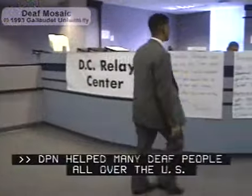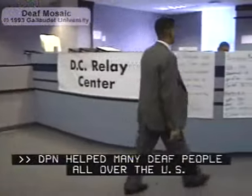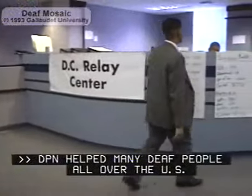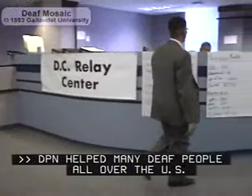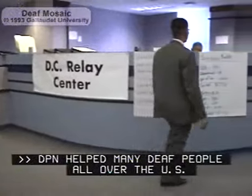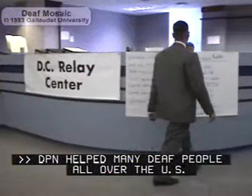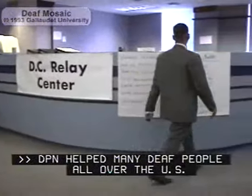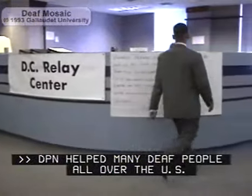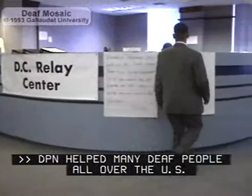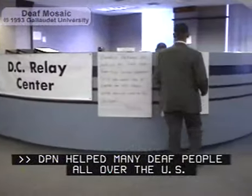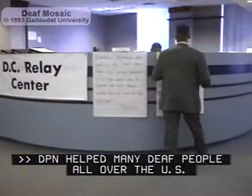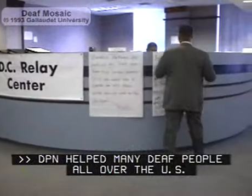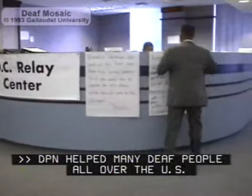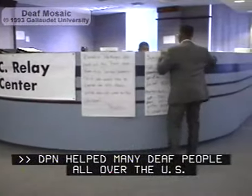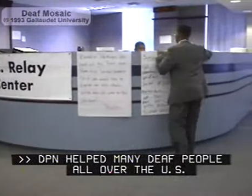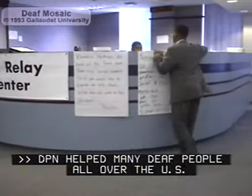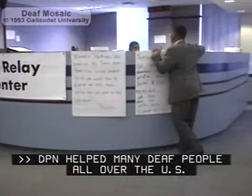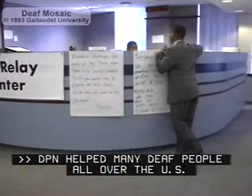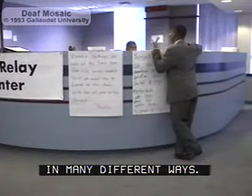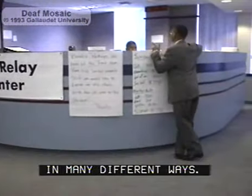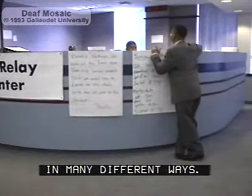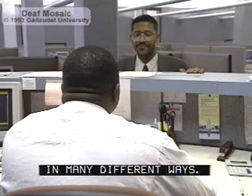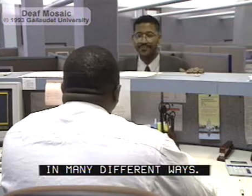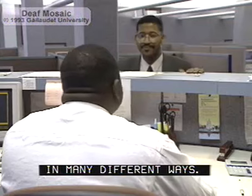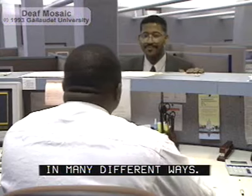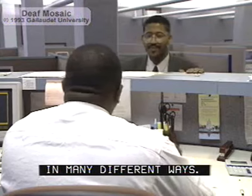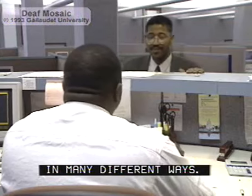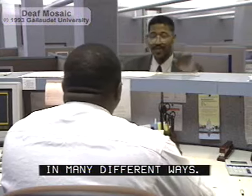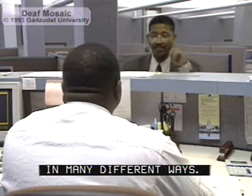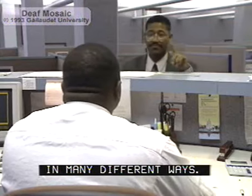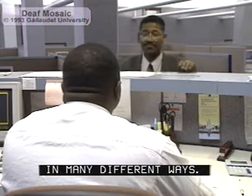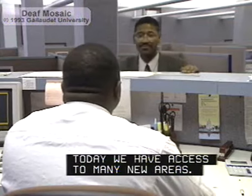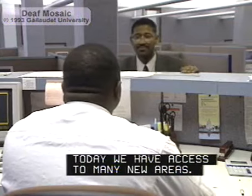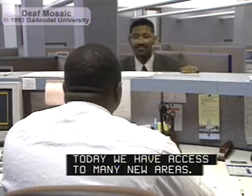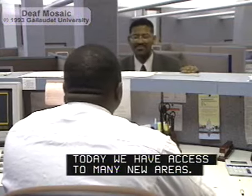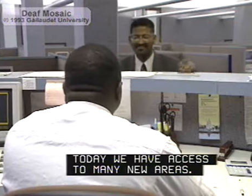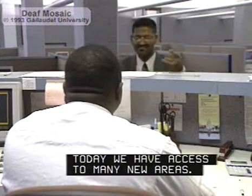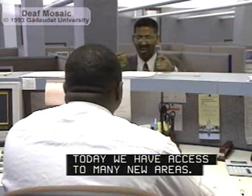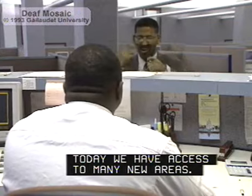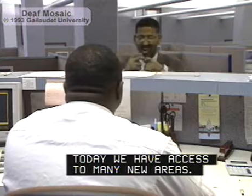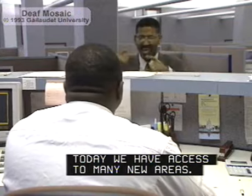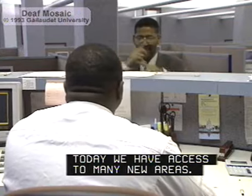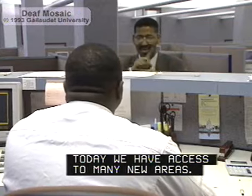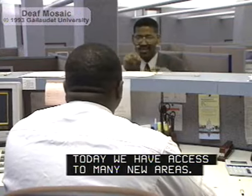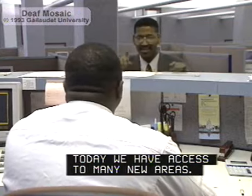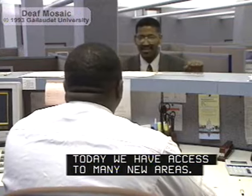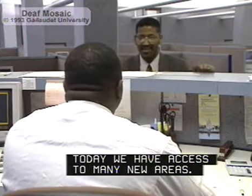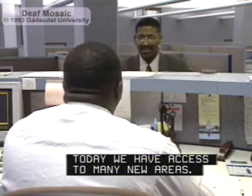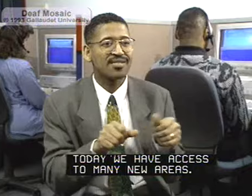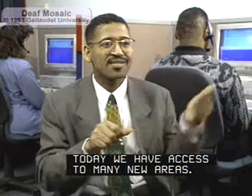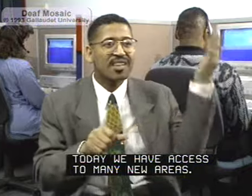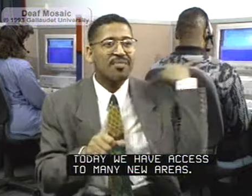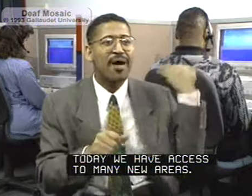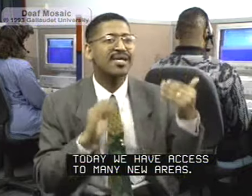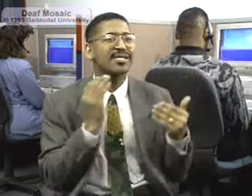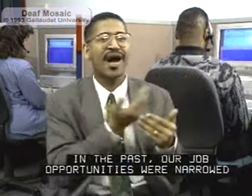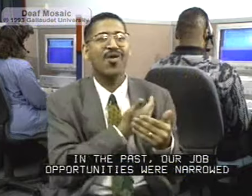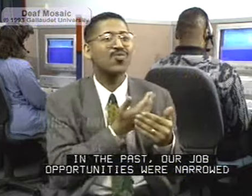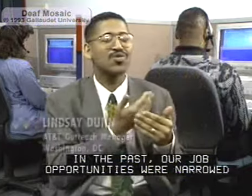DPN helped many deaf people all over the U.S. in many different ways. Today we have access to many new areas. In the past,